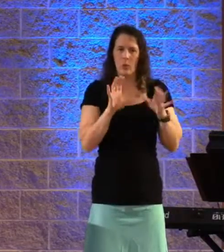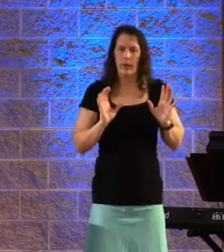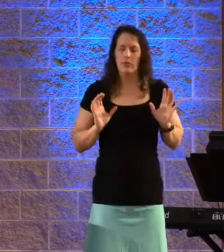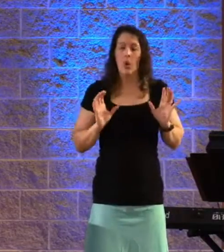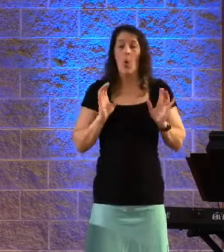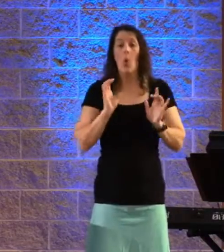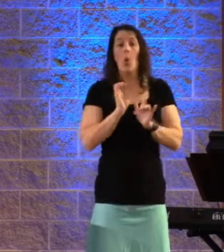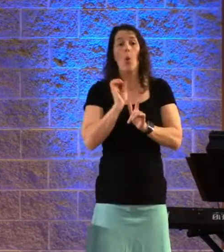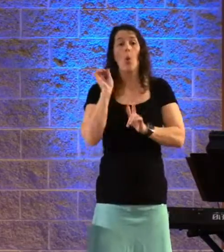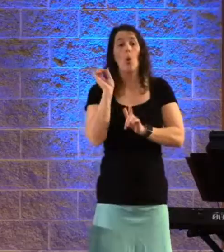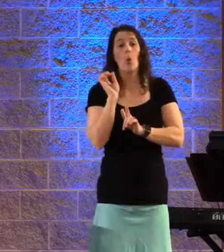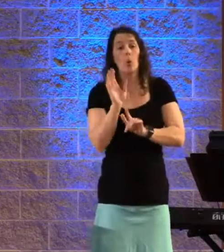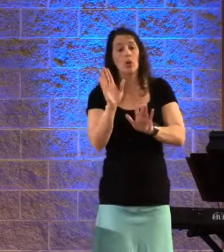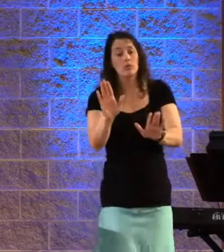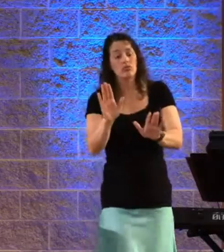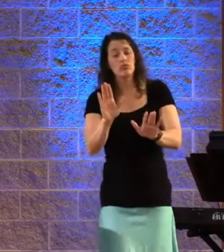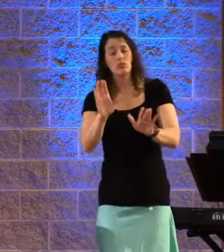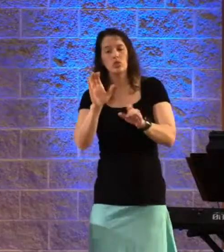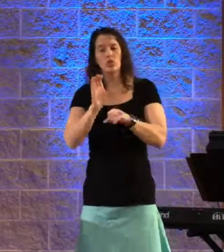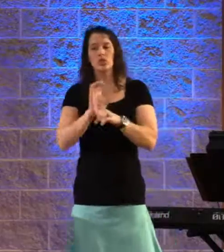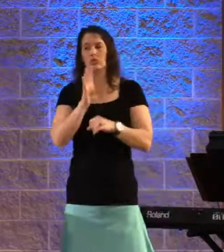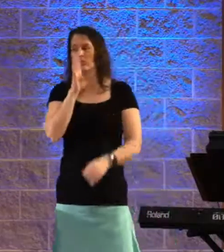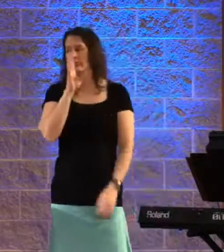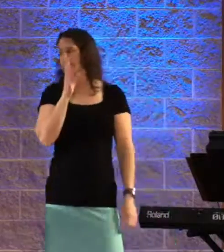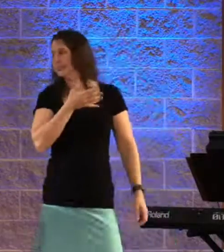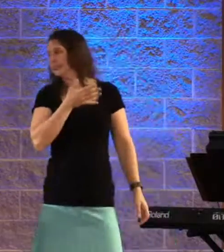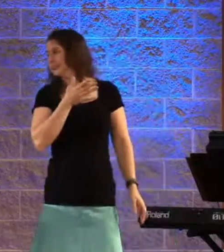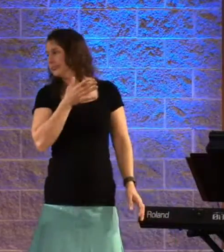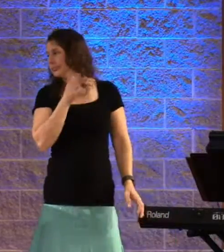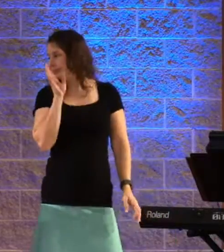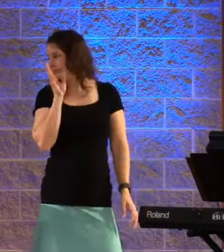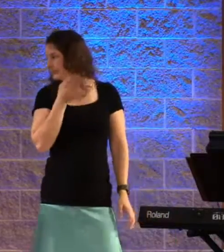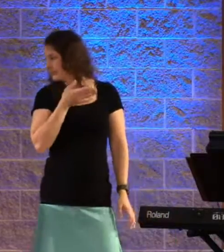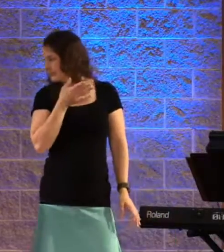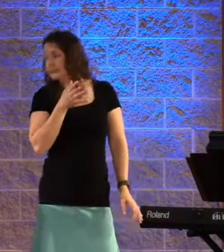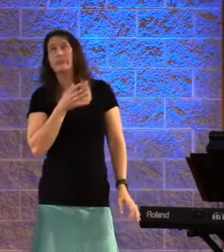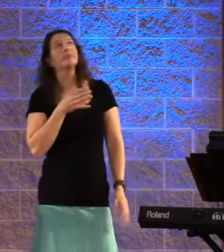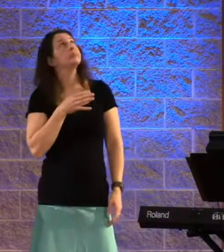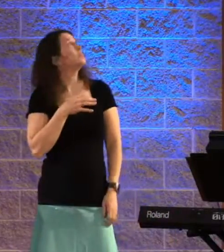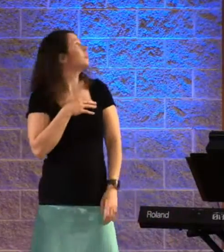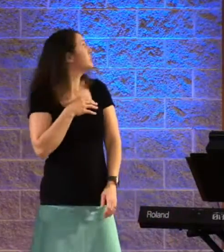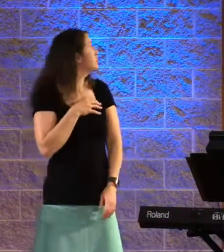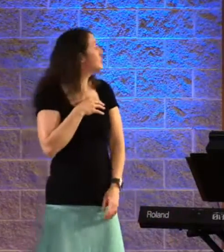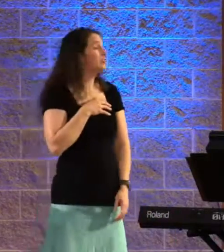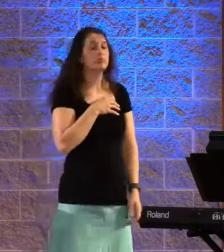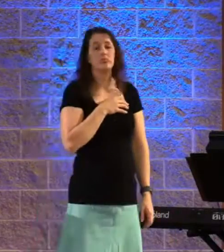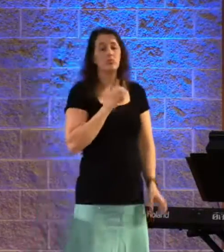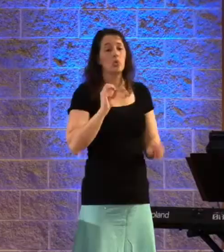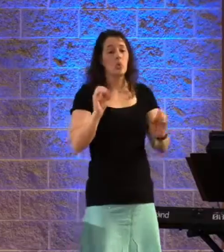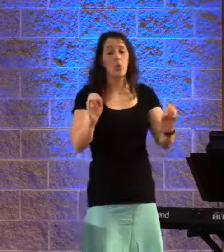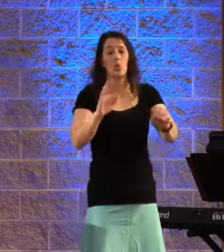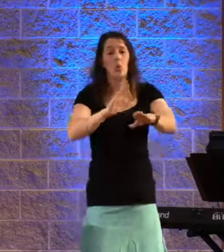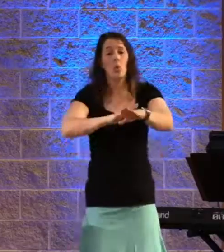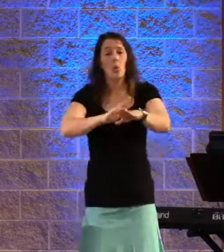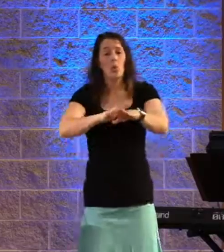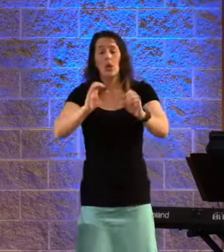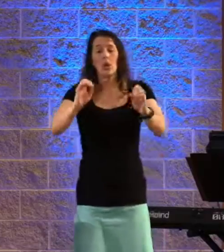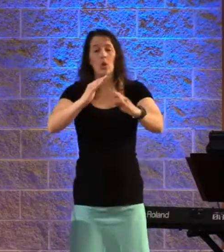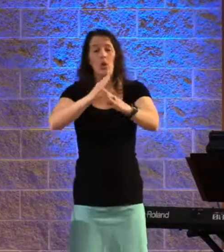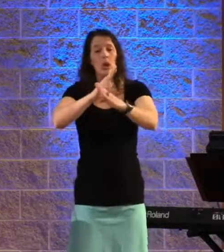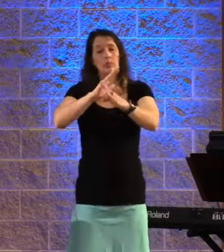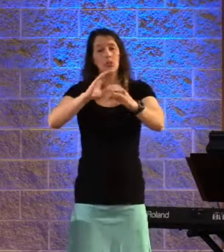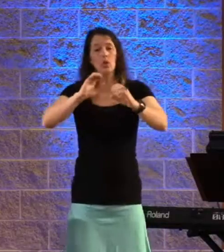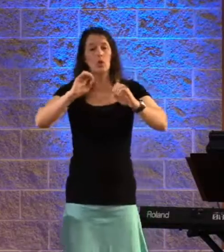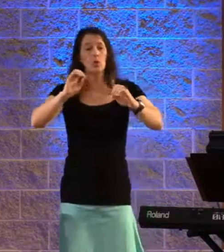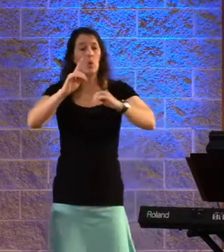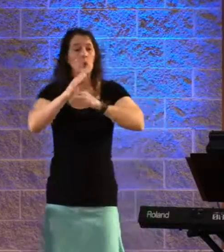Or a church looks the other way and puts no warnings, no obstacles, no discipline in the plans